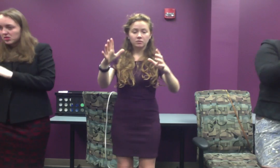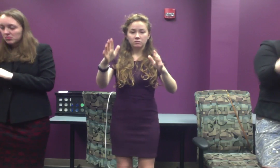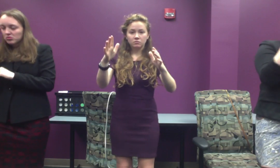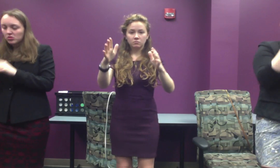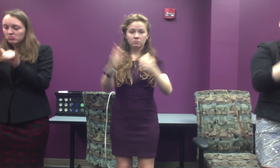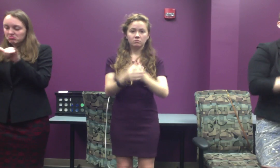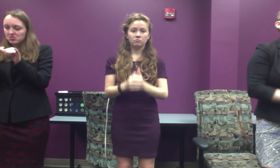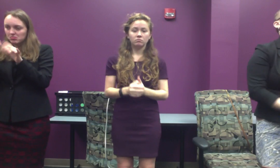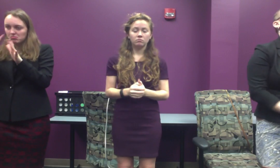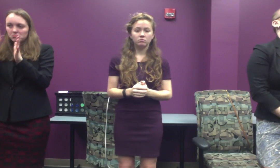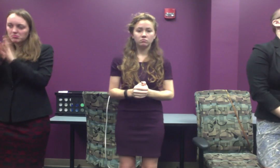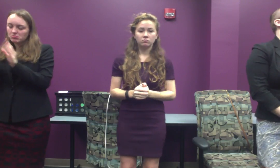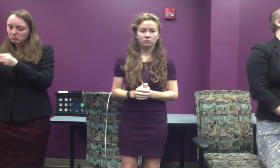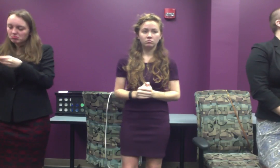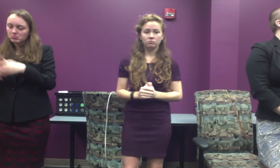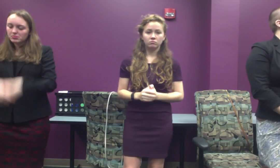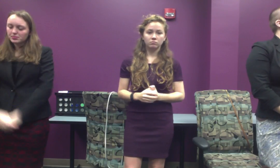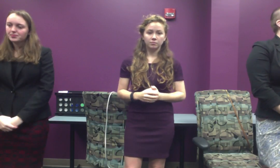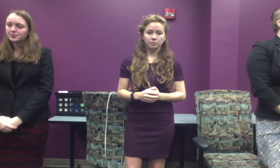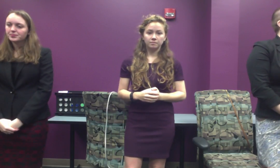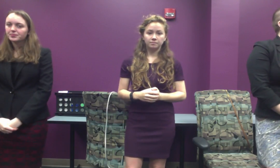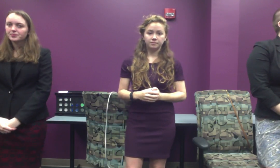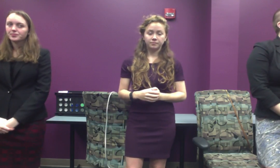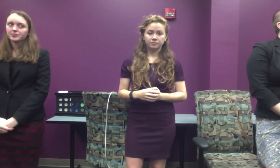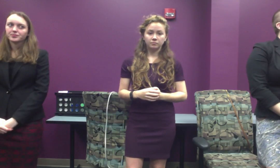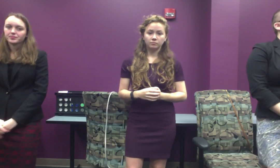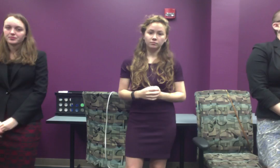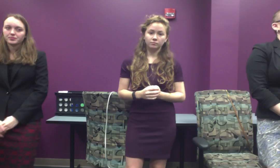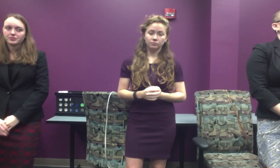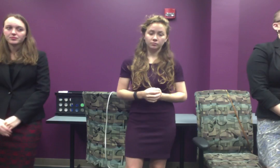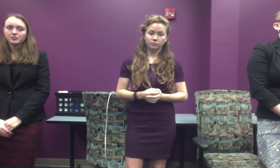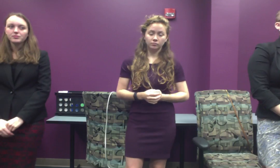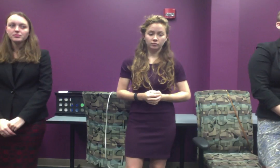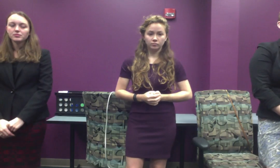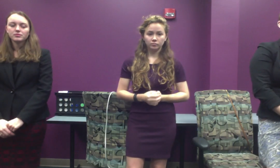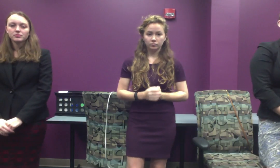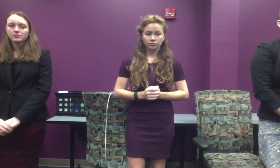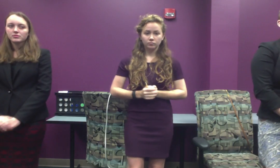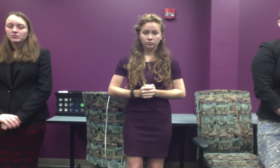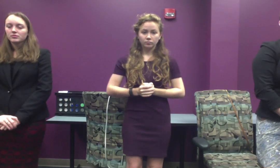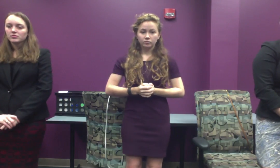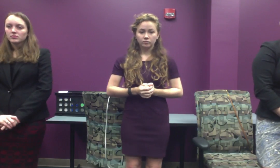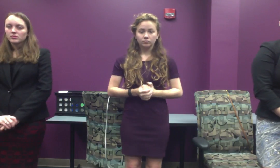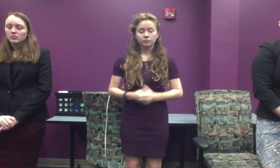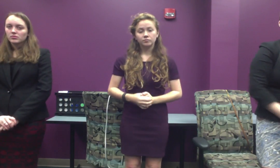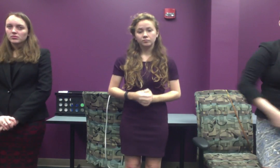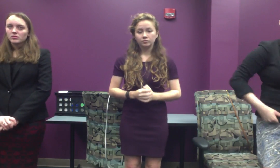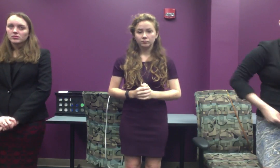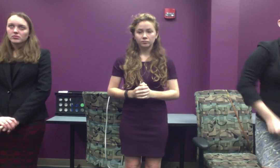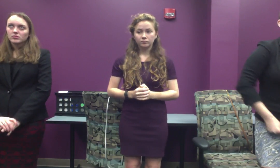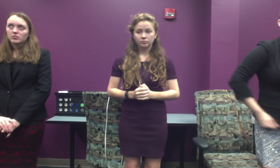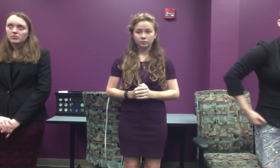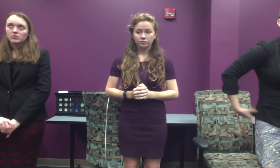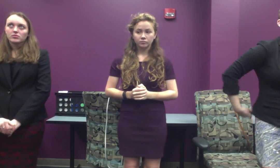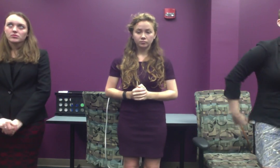Once all the stories have been assigned and the pages have been drawn out, the writers go to work and research